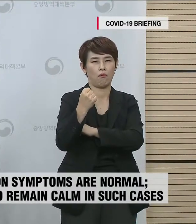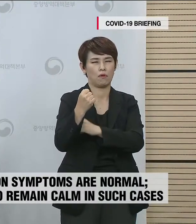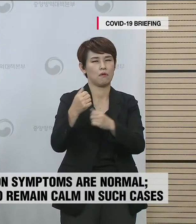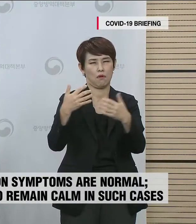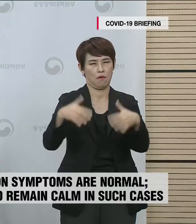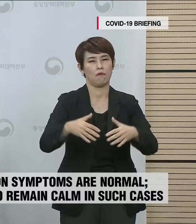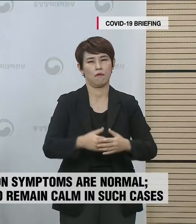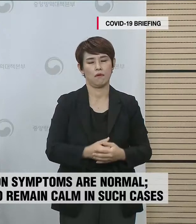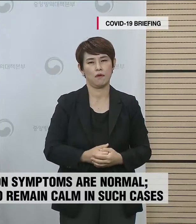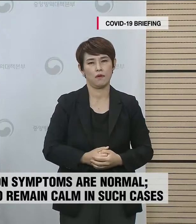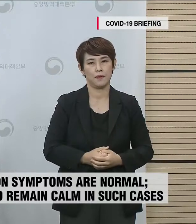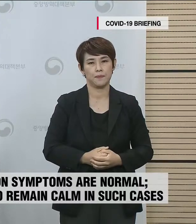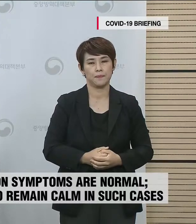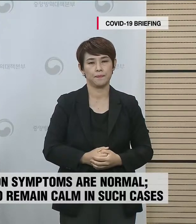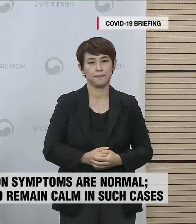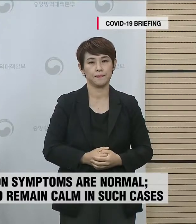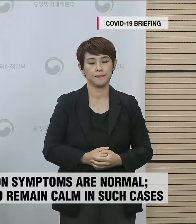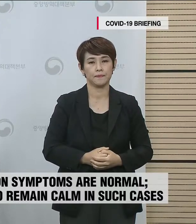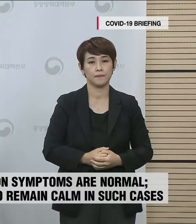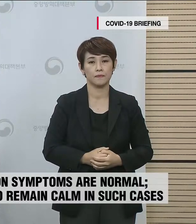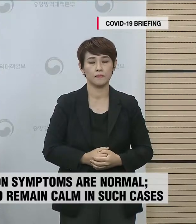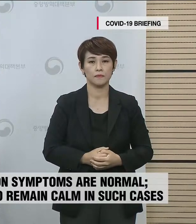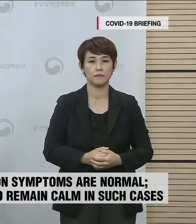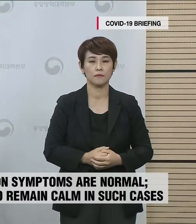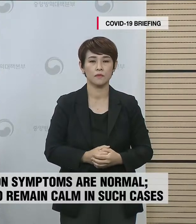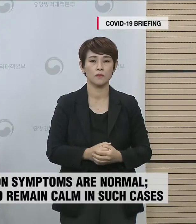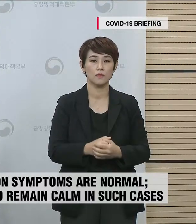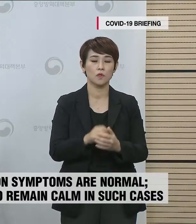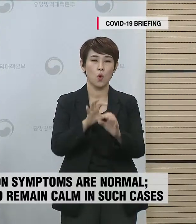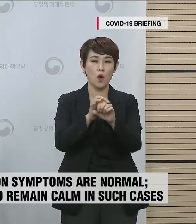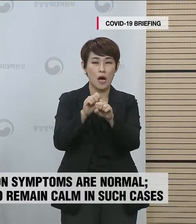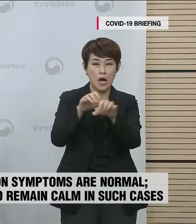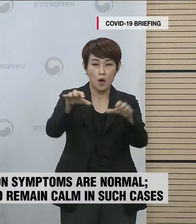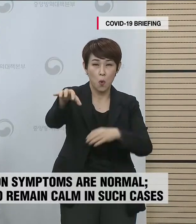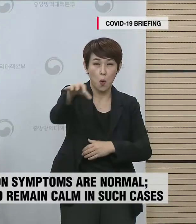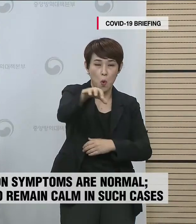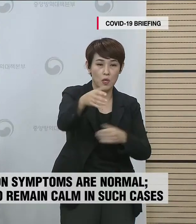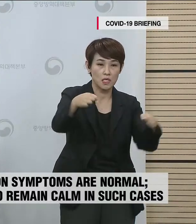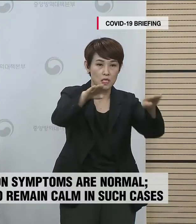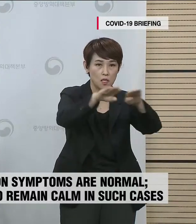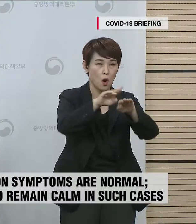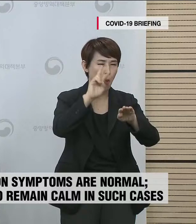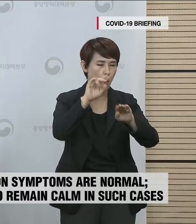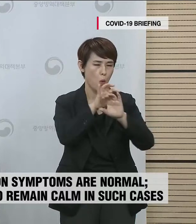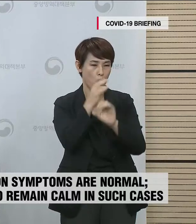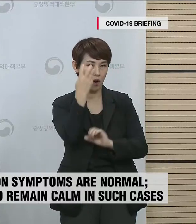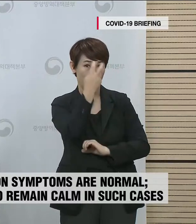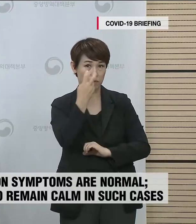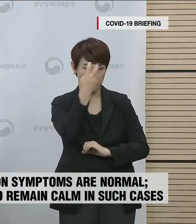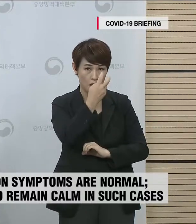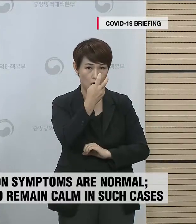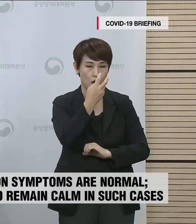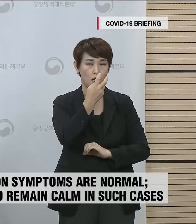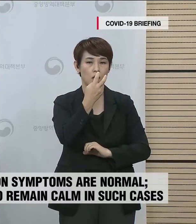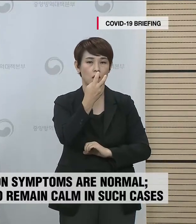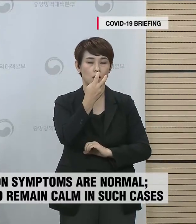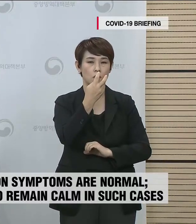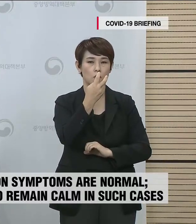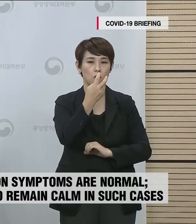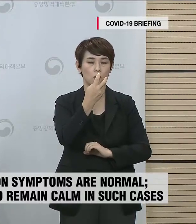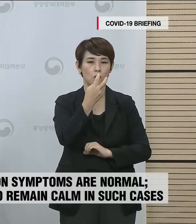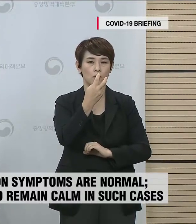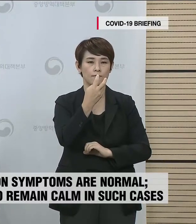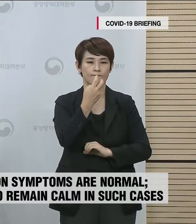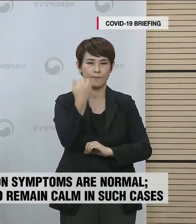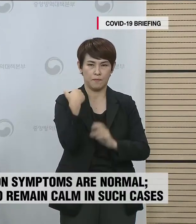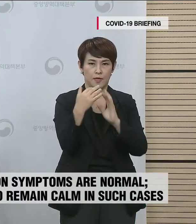that here in South Korea, we still have a very low level of immunity against the COVID-19. And this is largely due